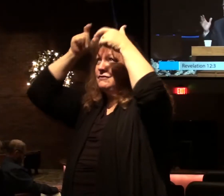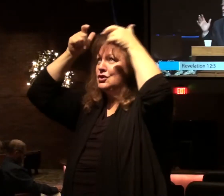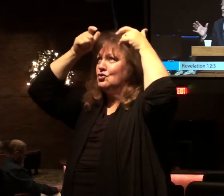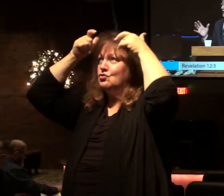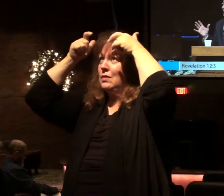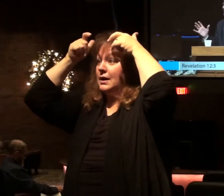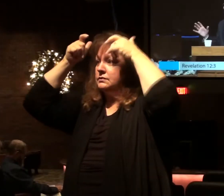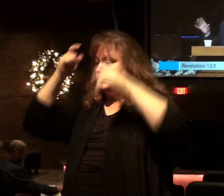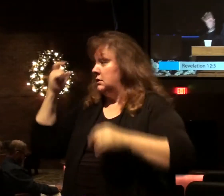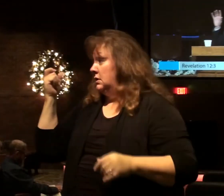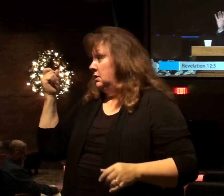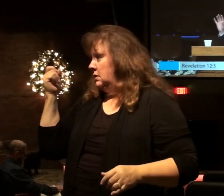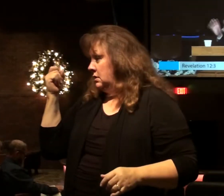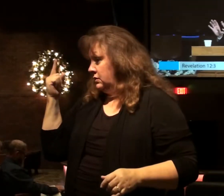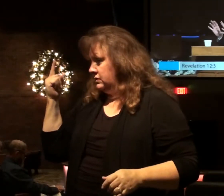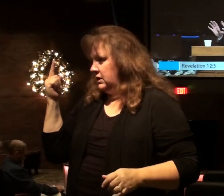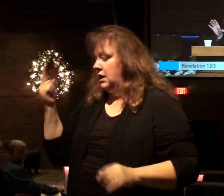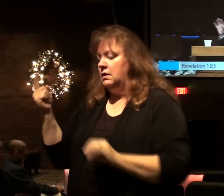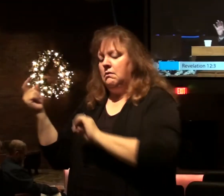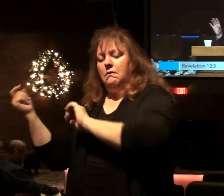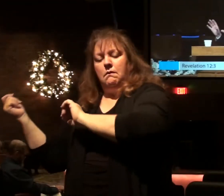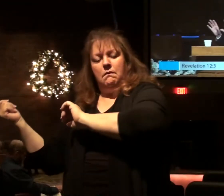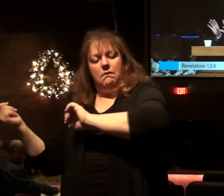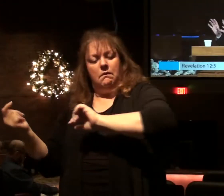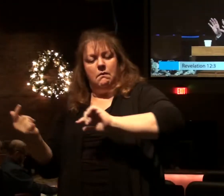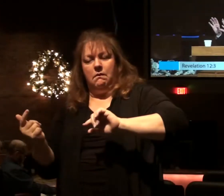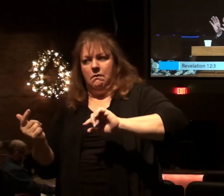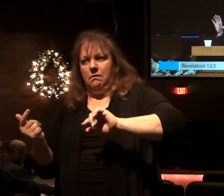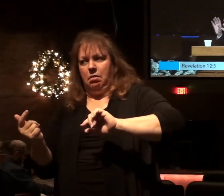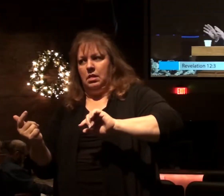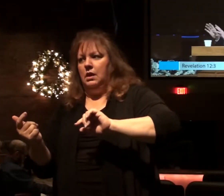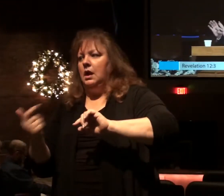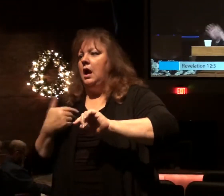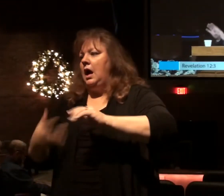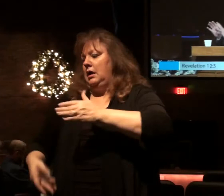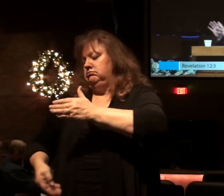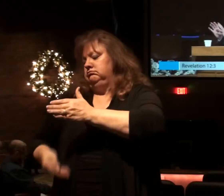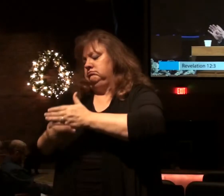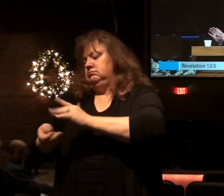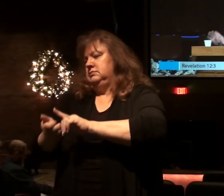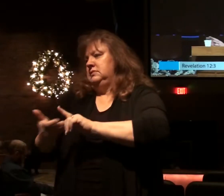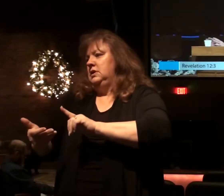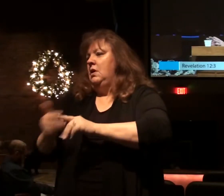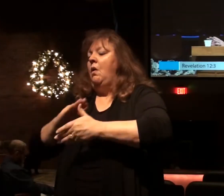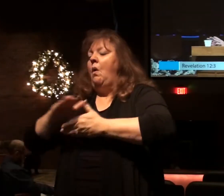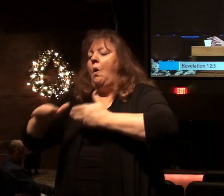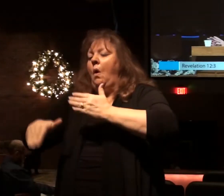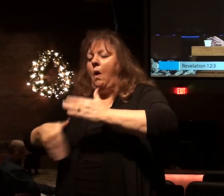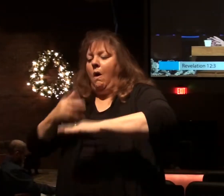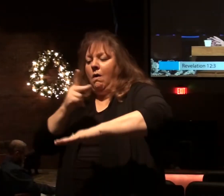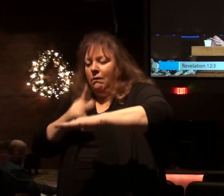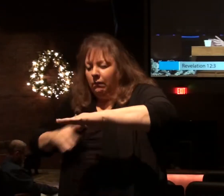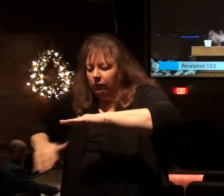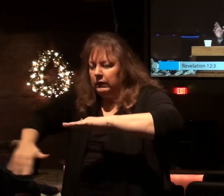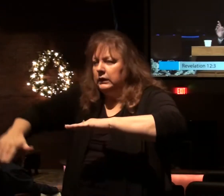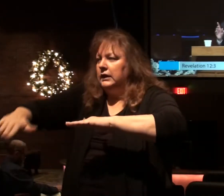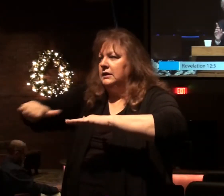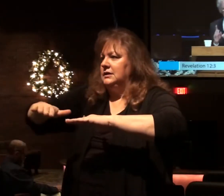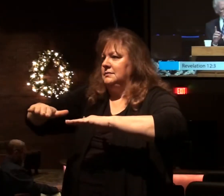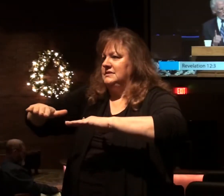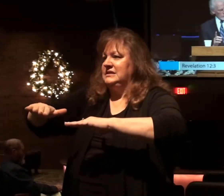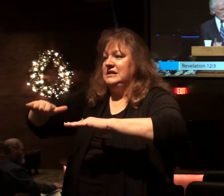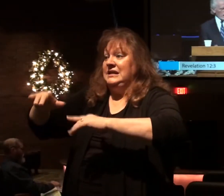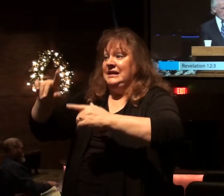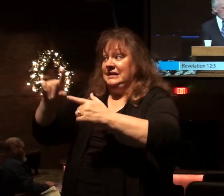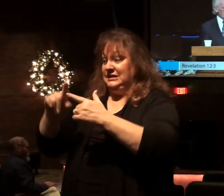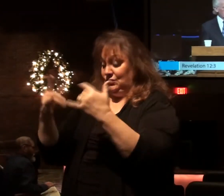Now understand, behind all, we'll fill in the details, all the empires of the world, right down